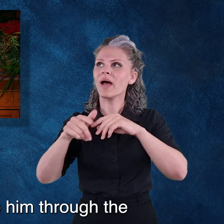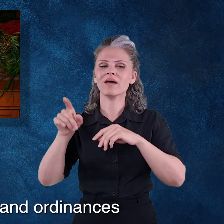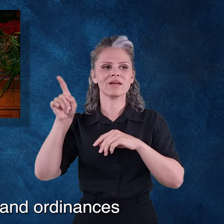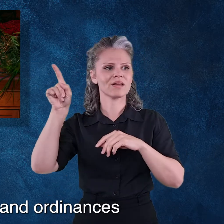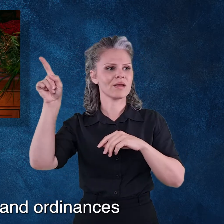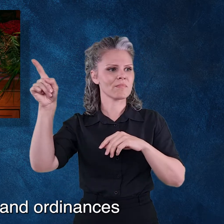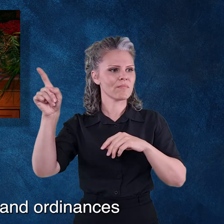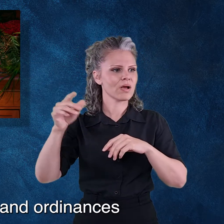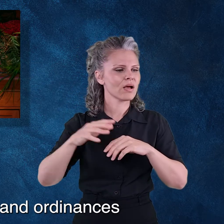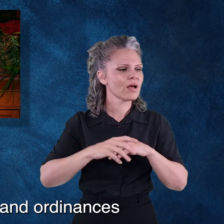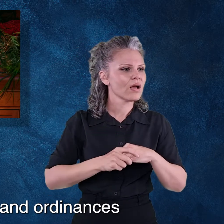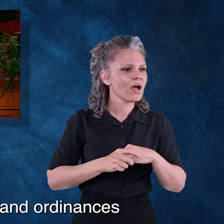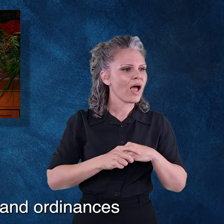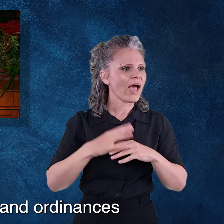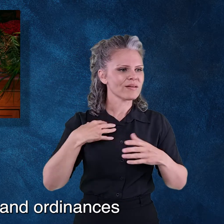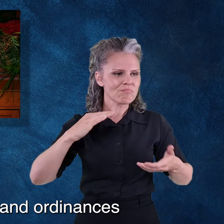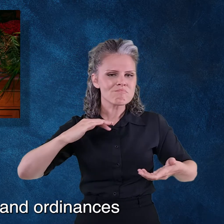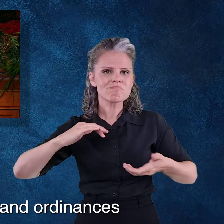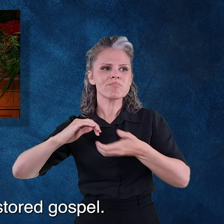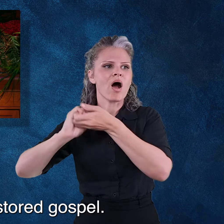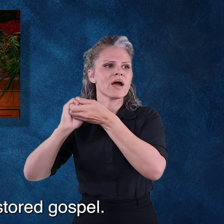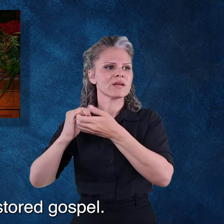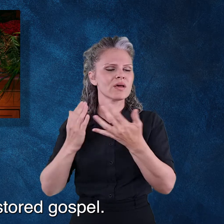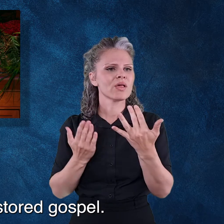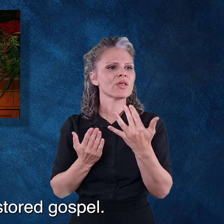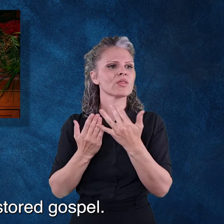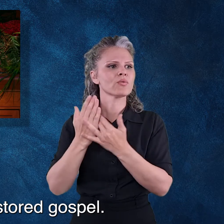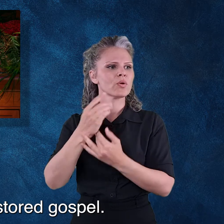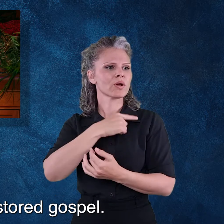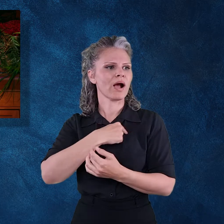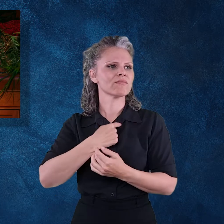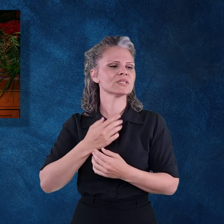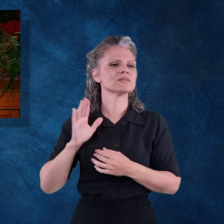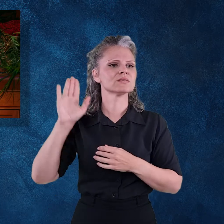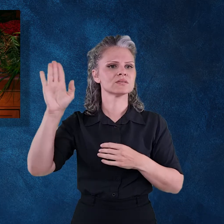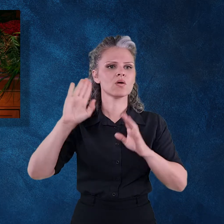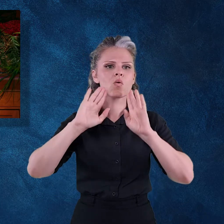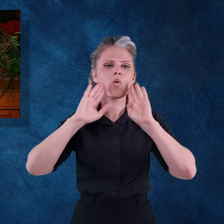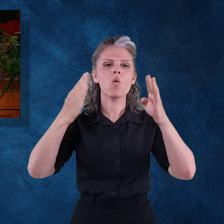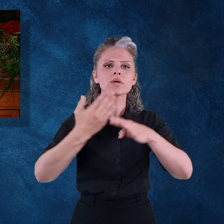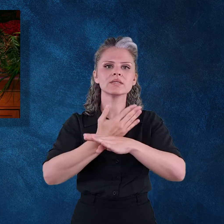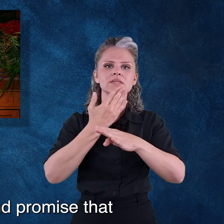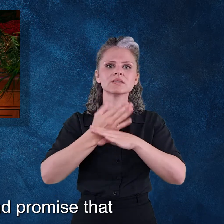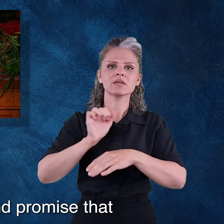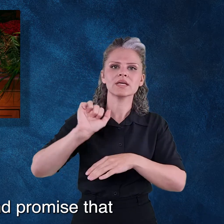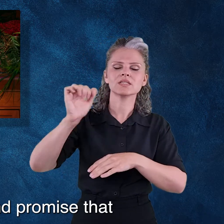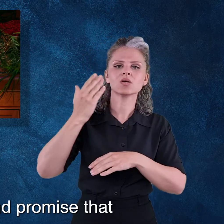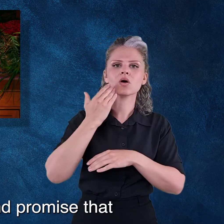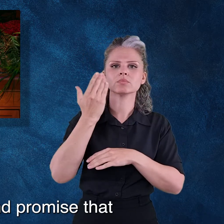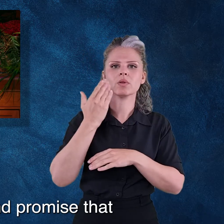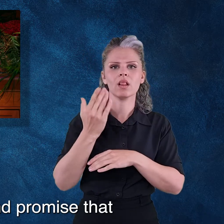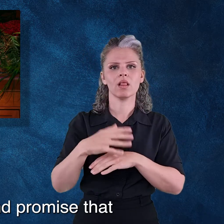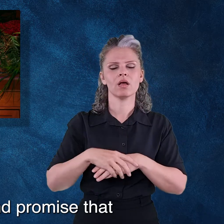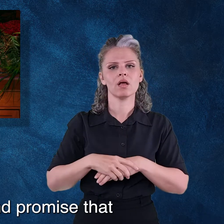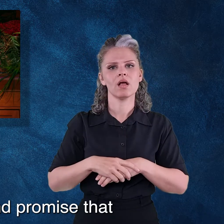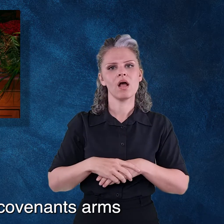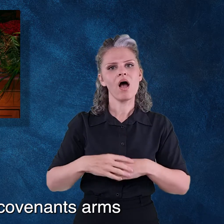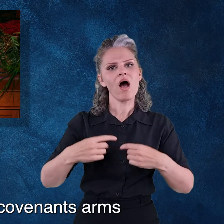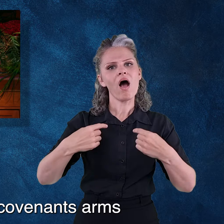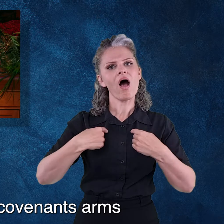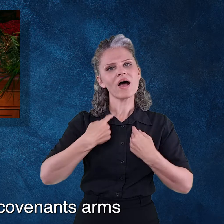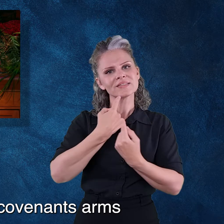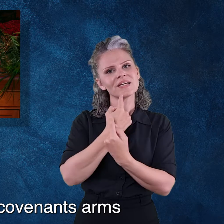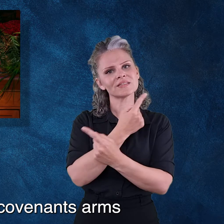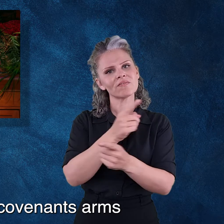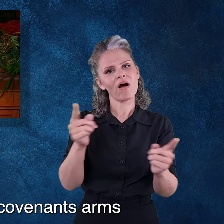Him through the covenants and ordinances of His restored gospel. I testify and promise that